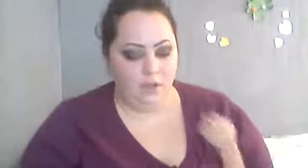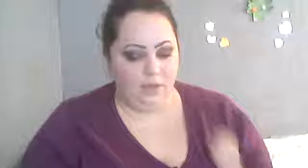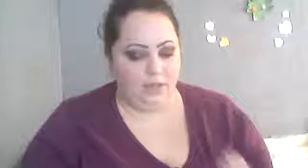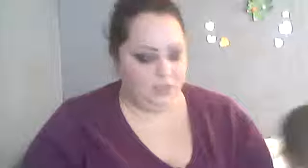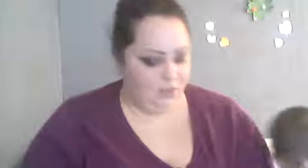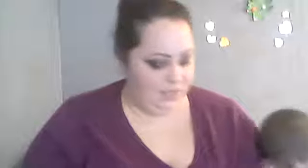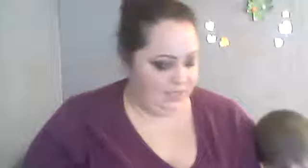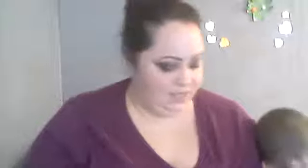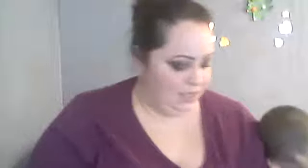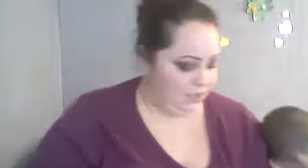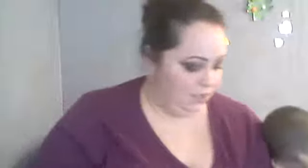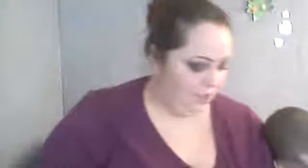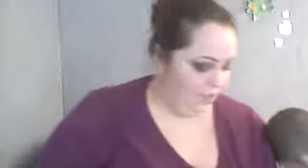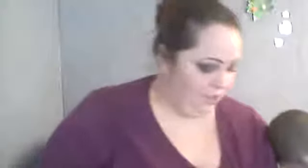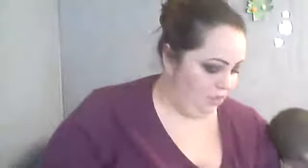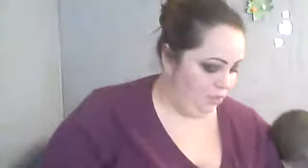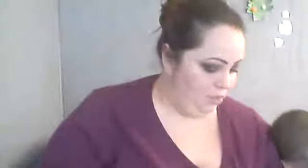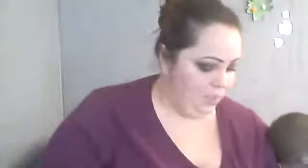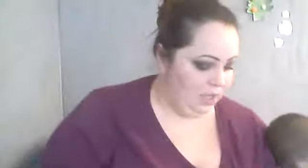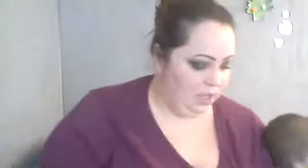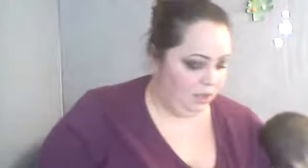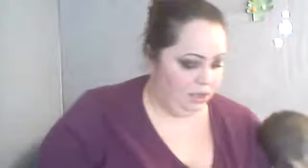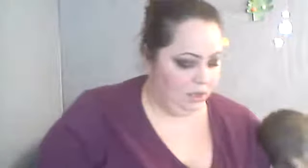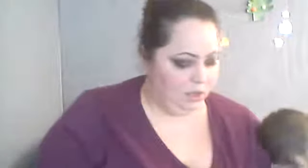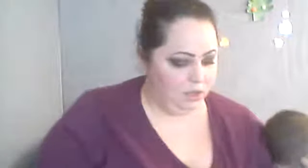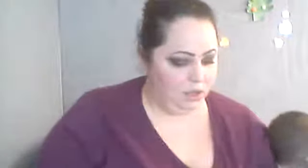Okay, let's go ahead and take a look at Unit 3.